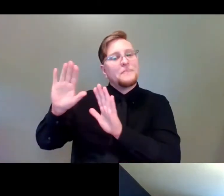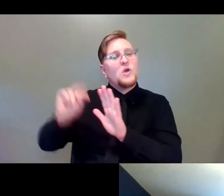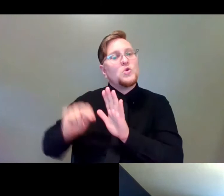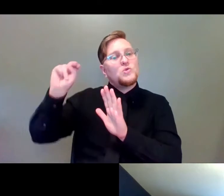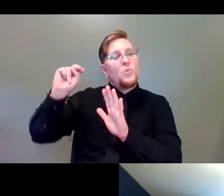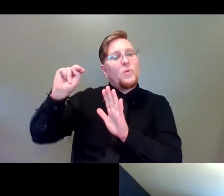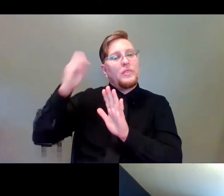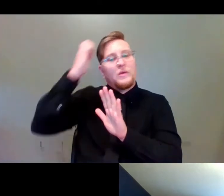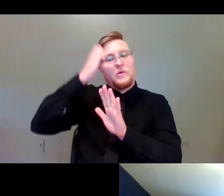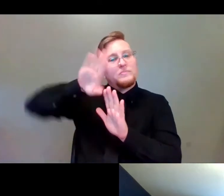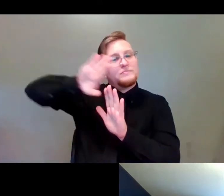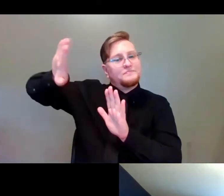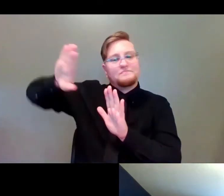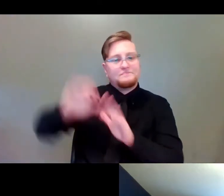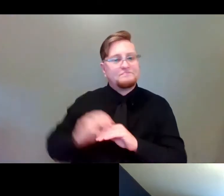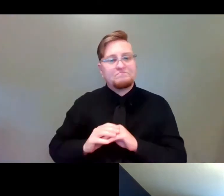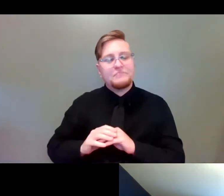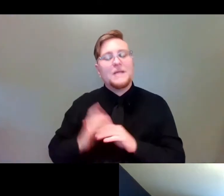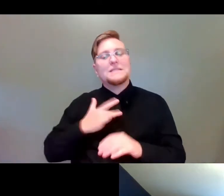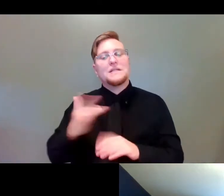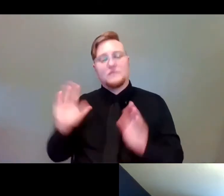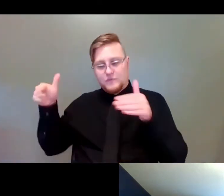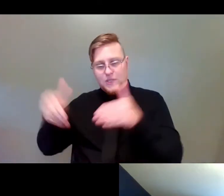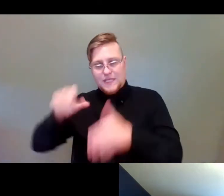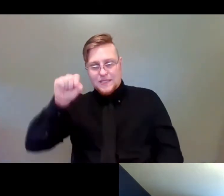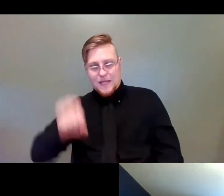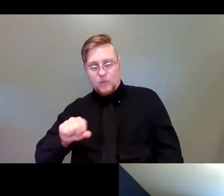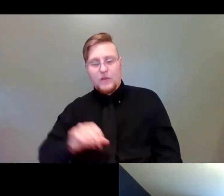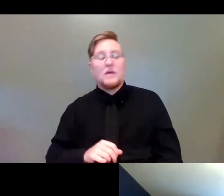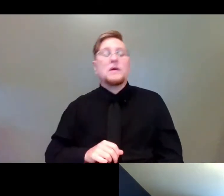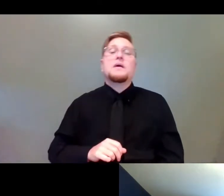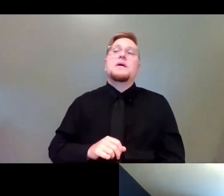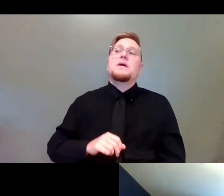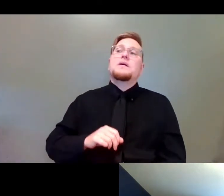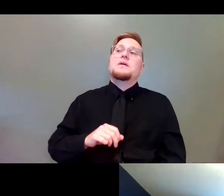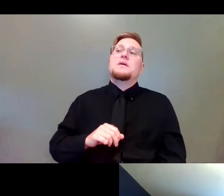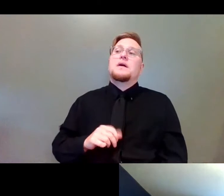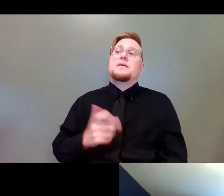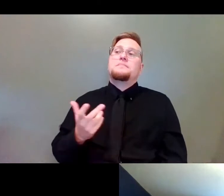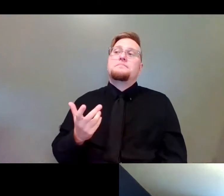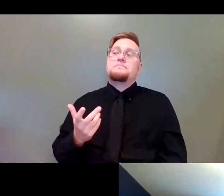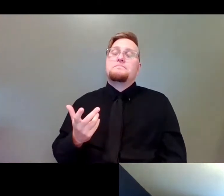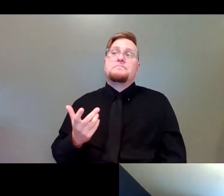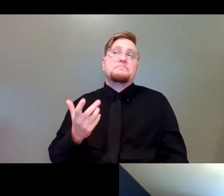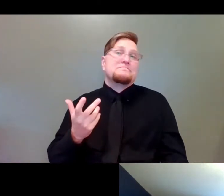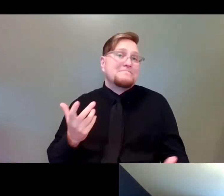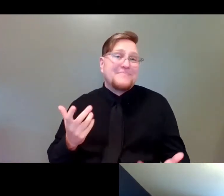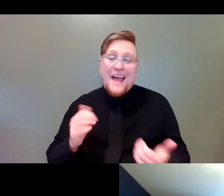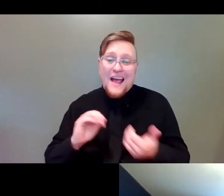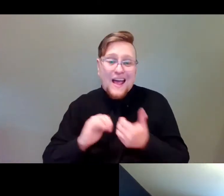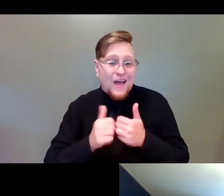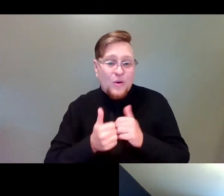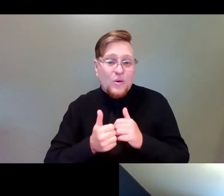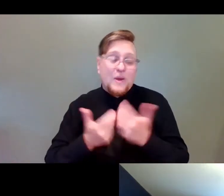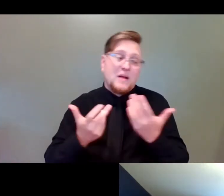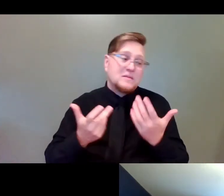north countries, but you don't, you know, some of the women pay maybe $50 at the most if they don't have money. So